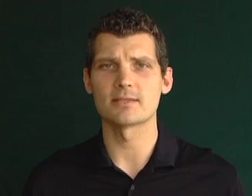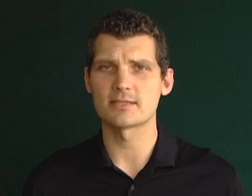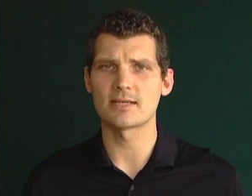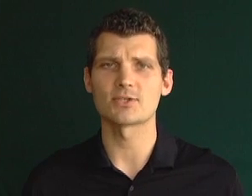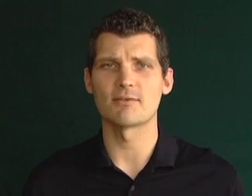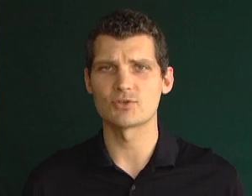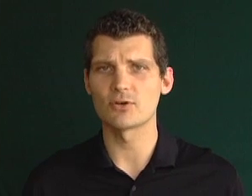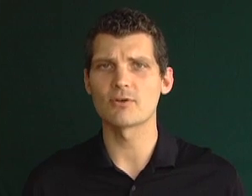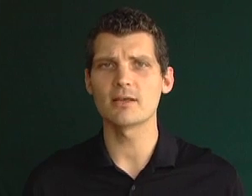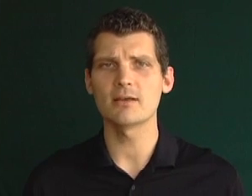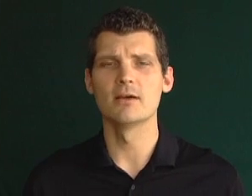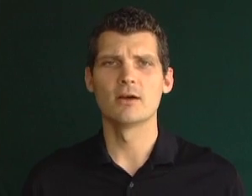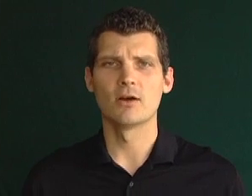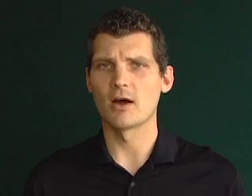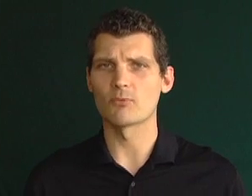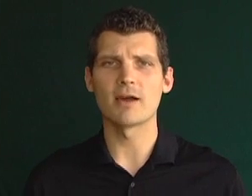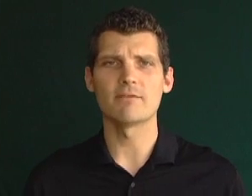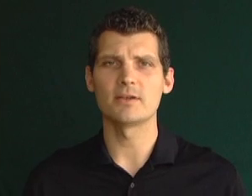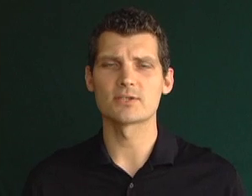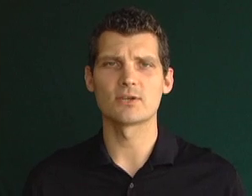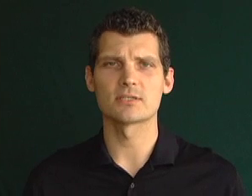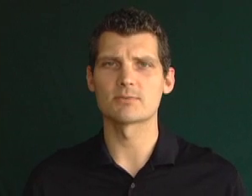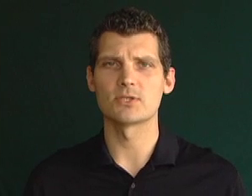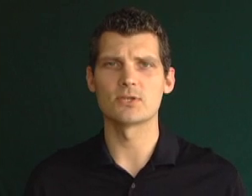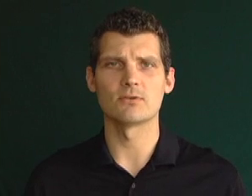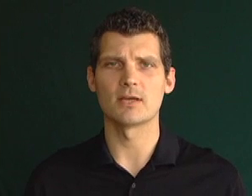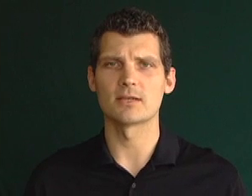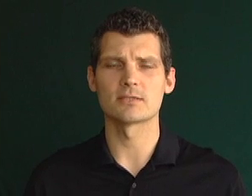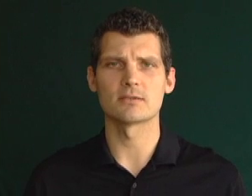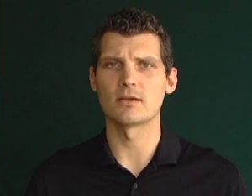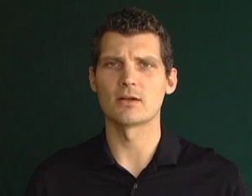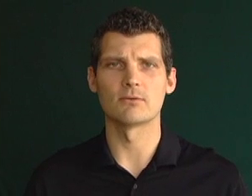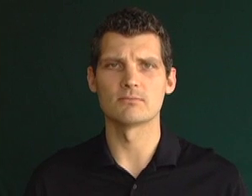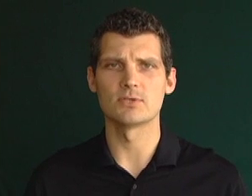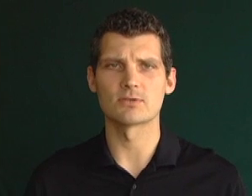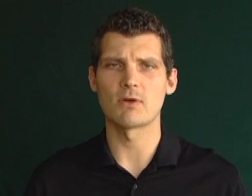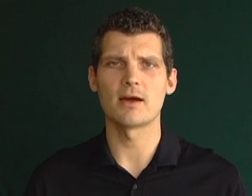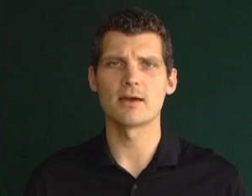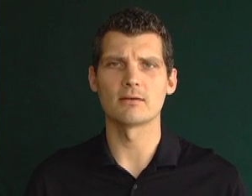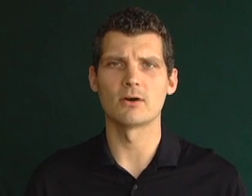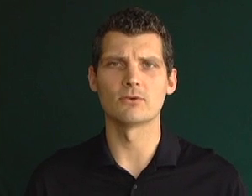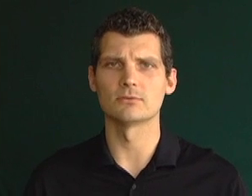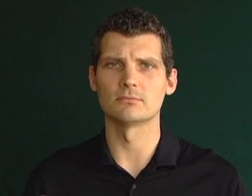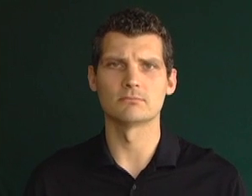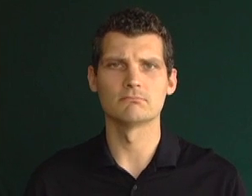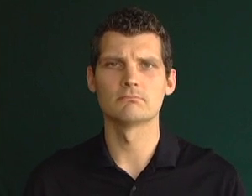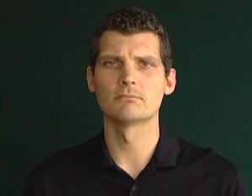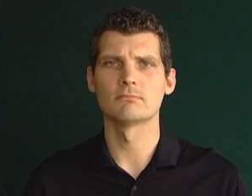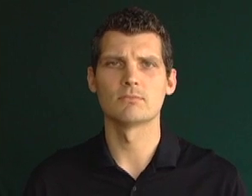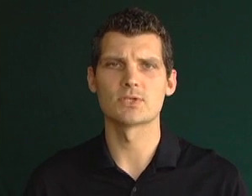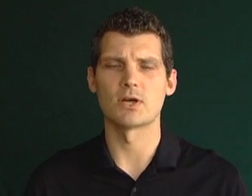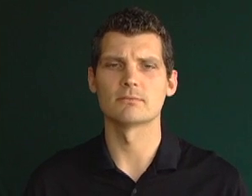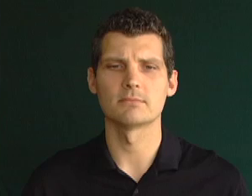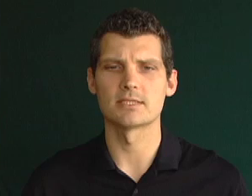doesn't actually have sugar in it, rye vita is a good substitute. It's, you know, just rye, oat, and salt. That's